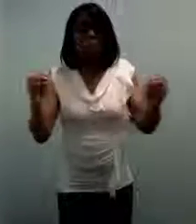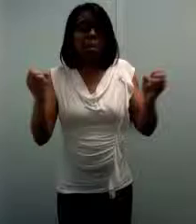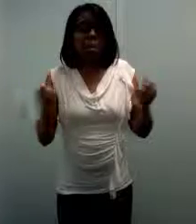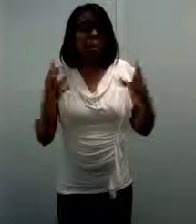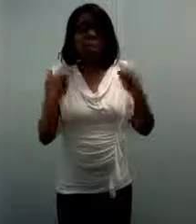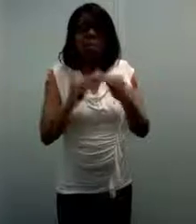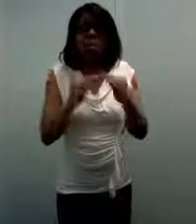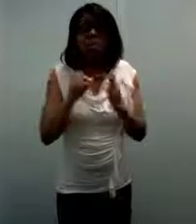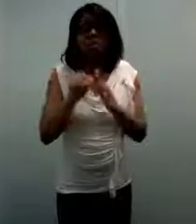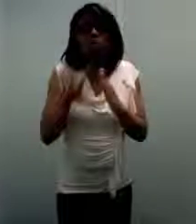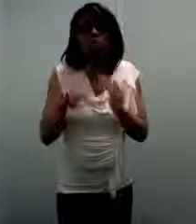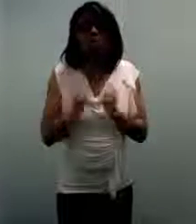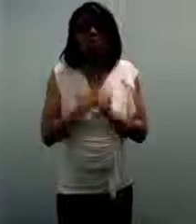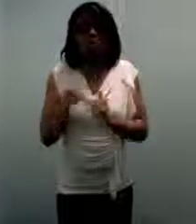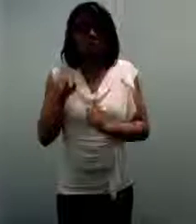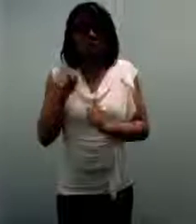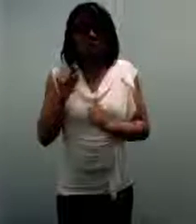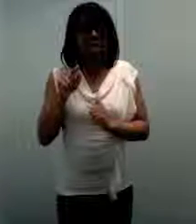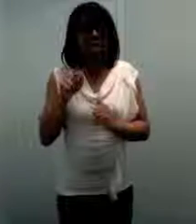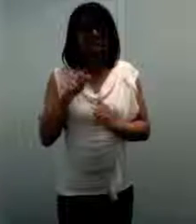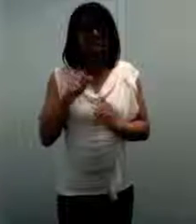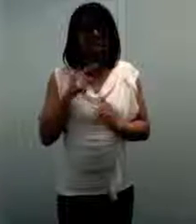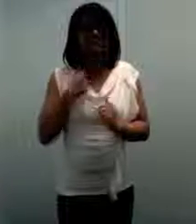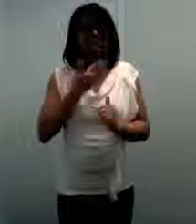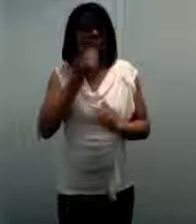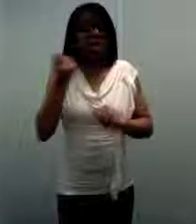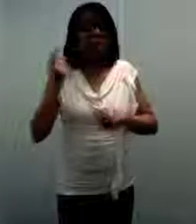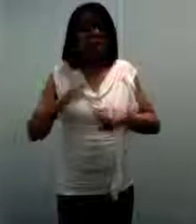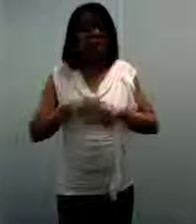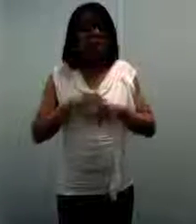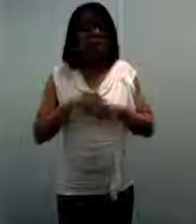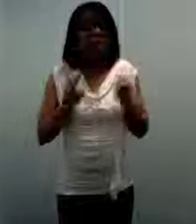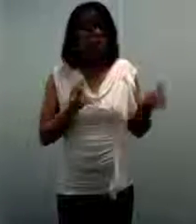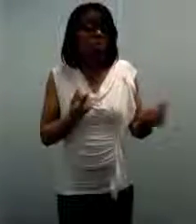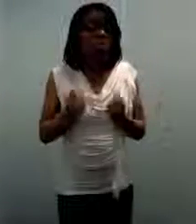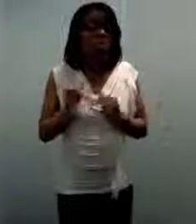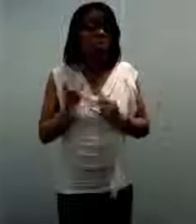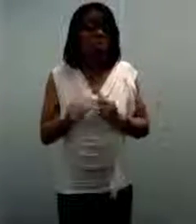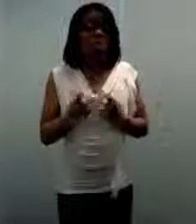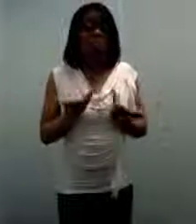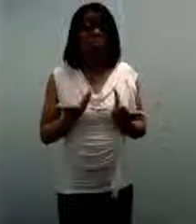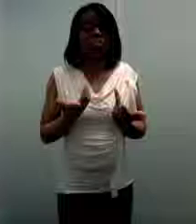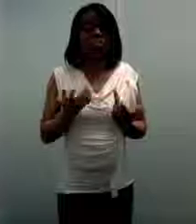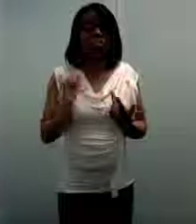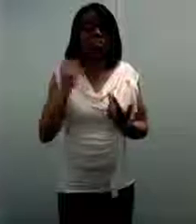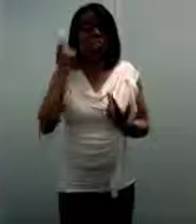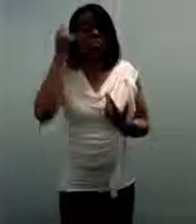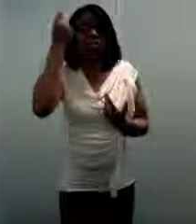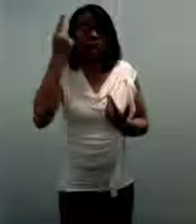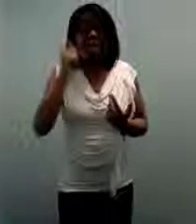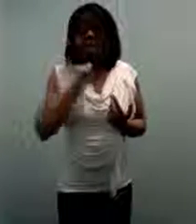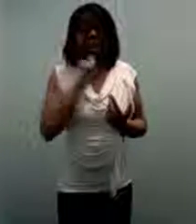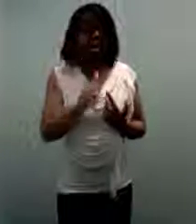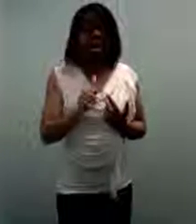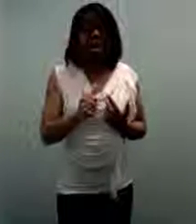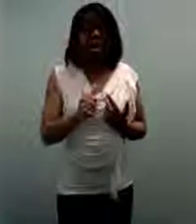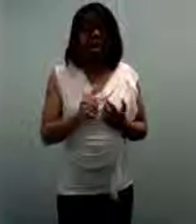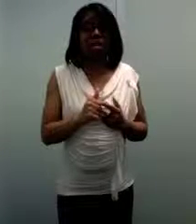can have a better time doing it. And let's understand, this is not an incremental sort of